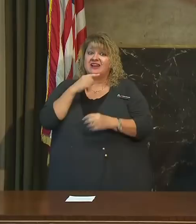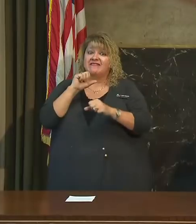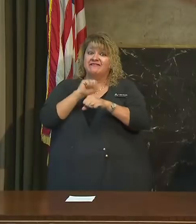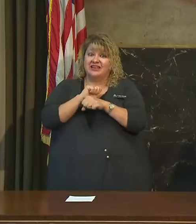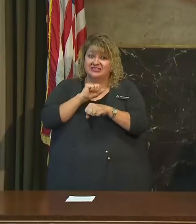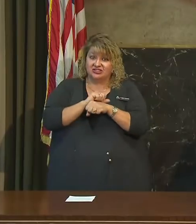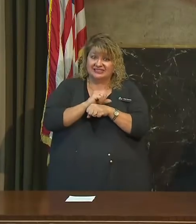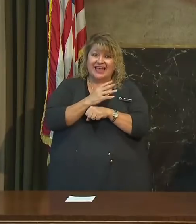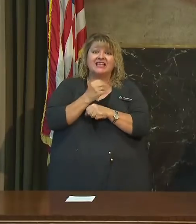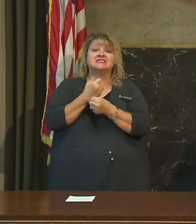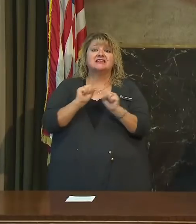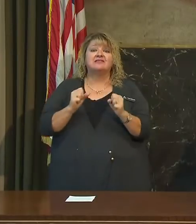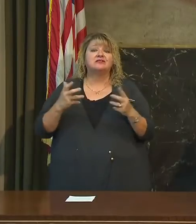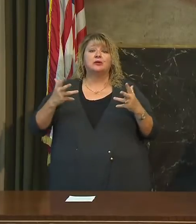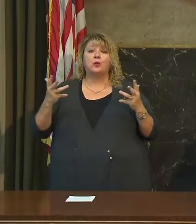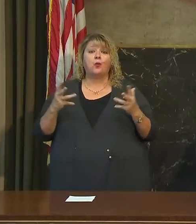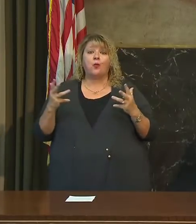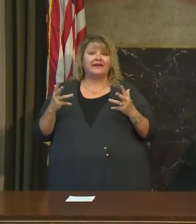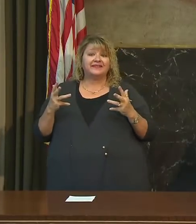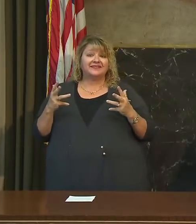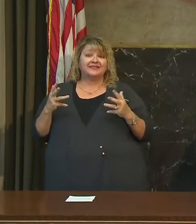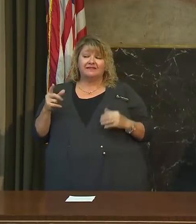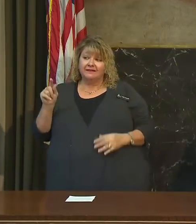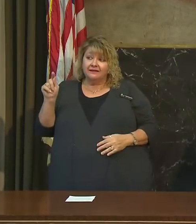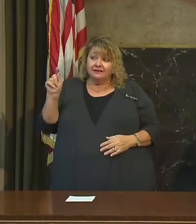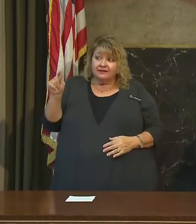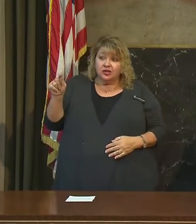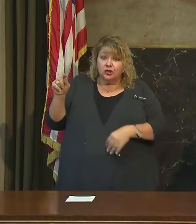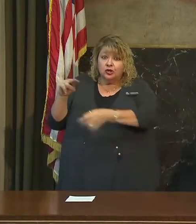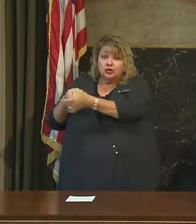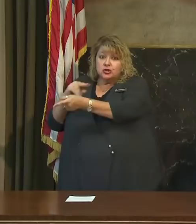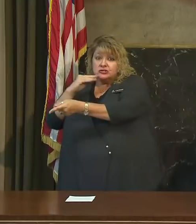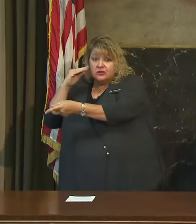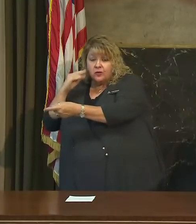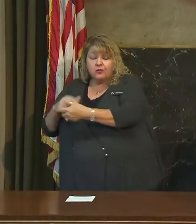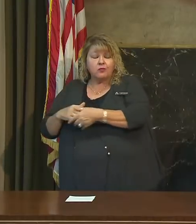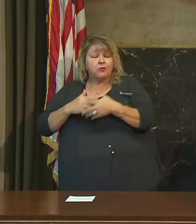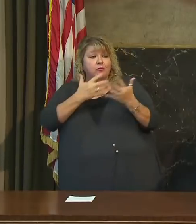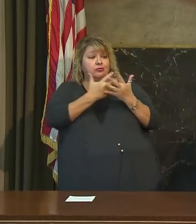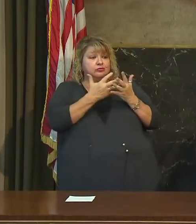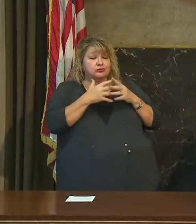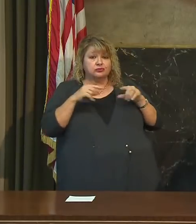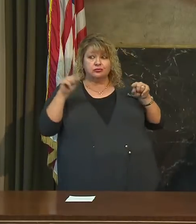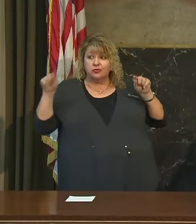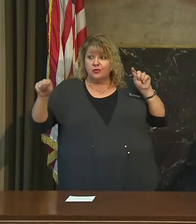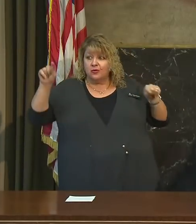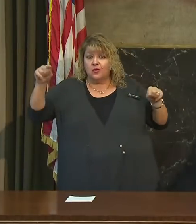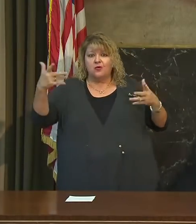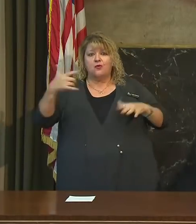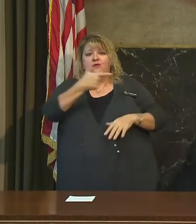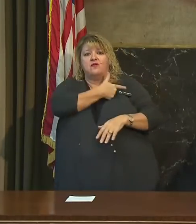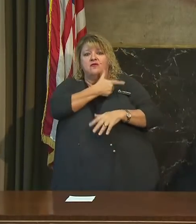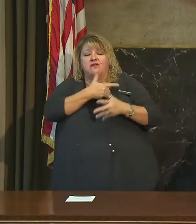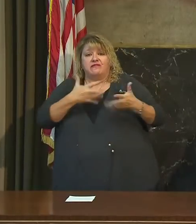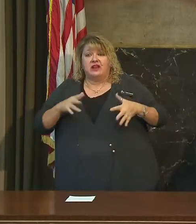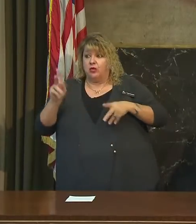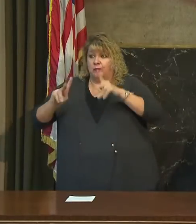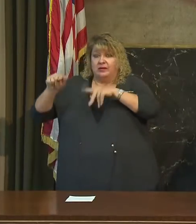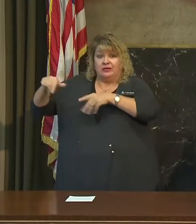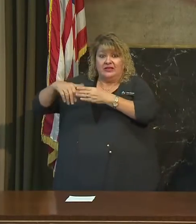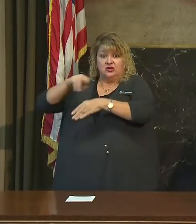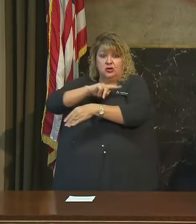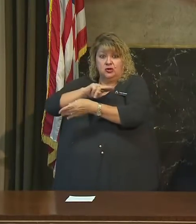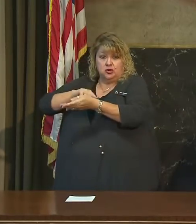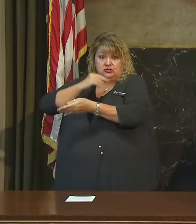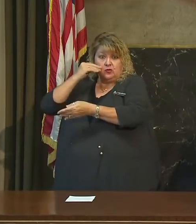the safety of these vaccines, that because of the large percentage of residents who are in our nursing homes